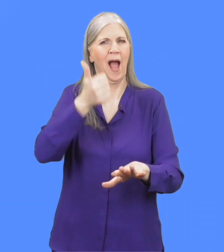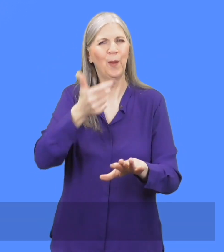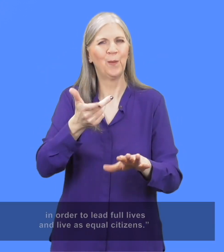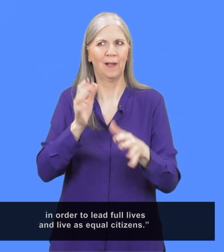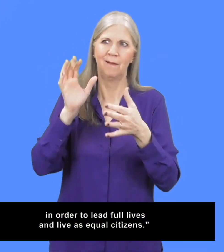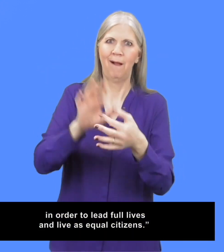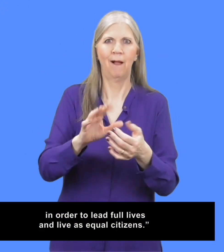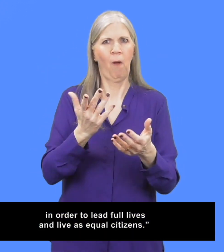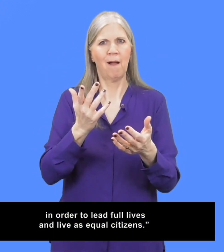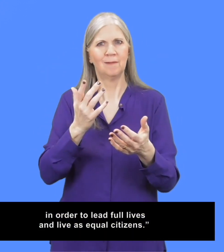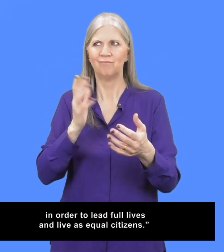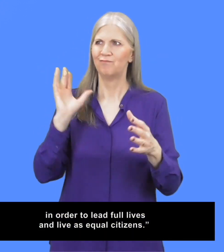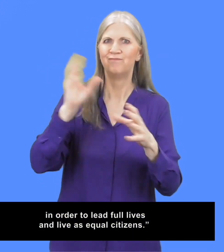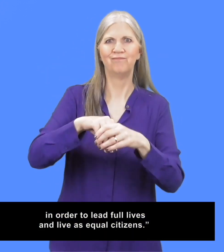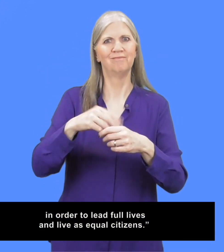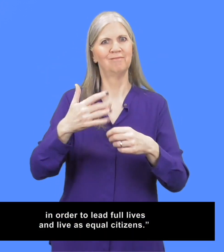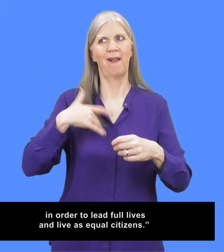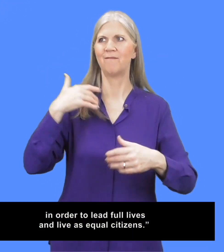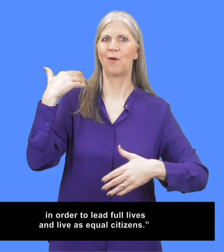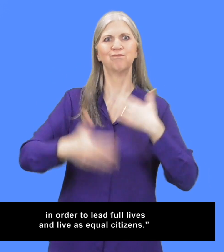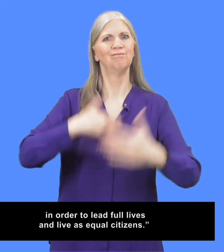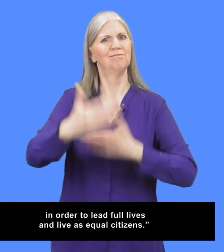to lead full lives and live as equal citizens.